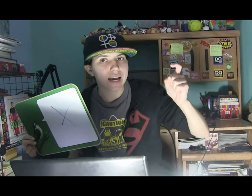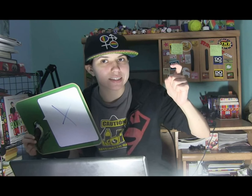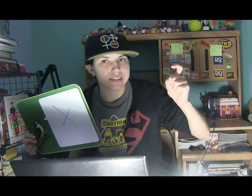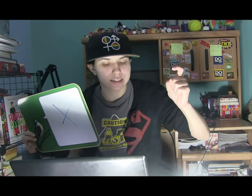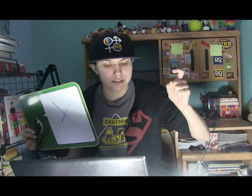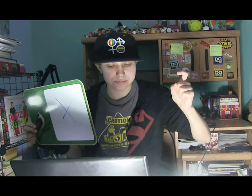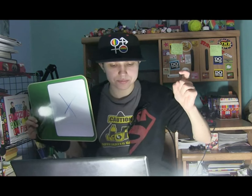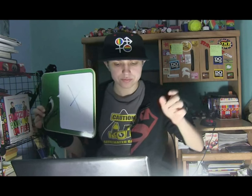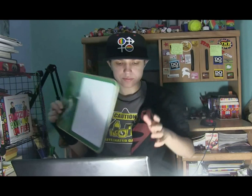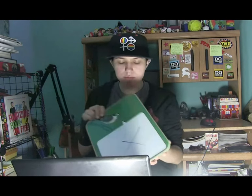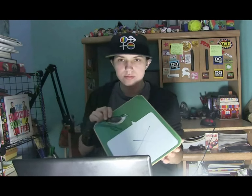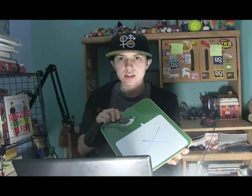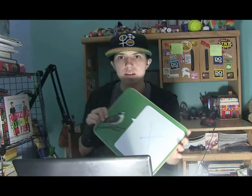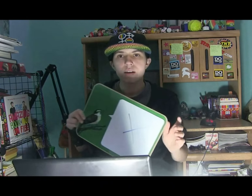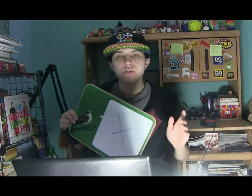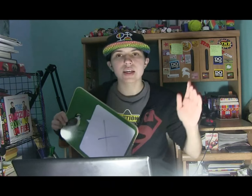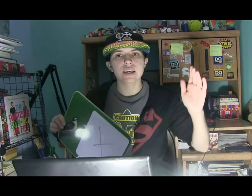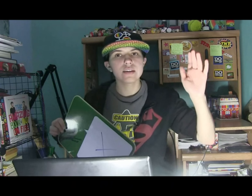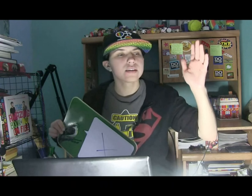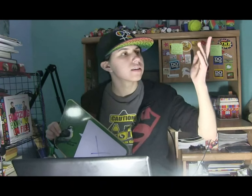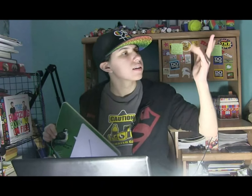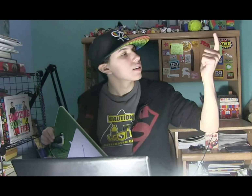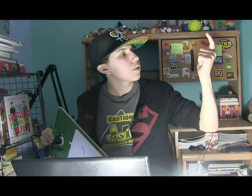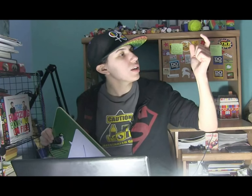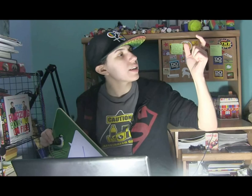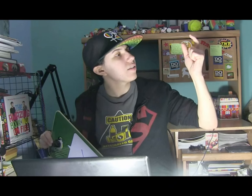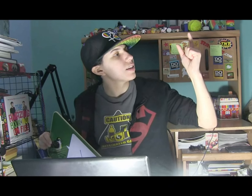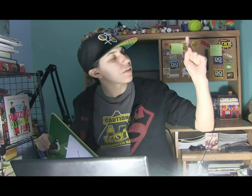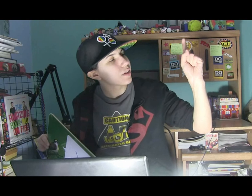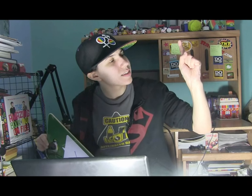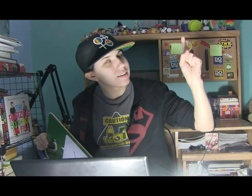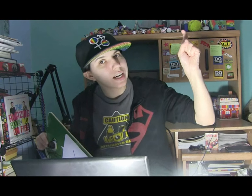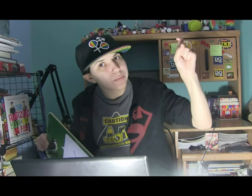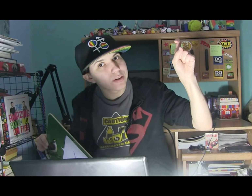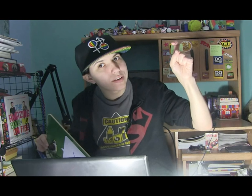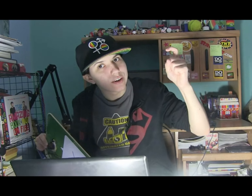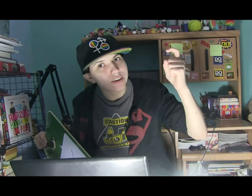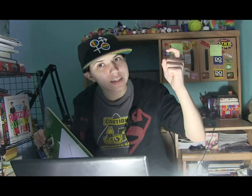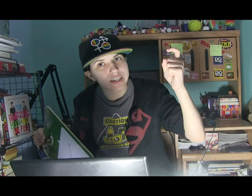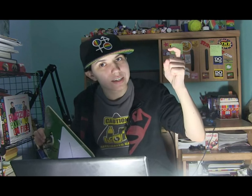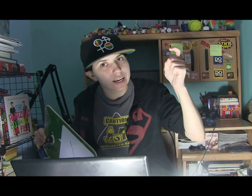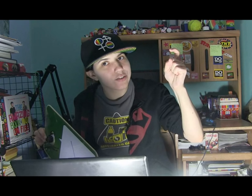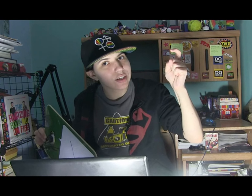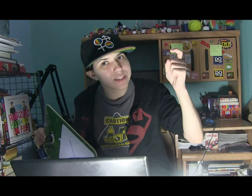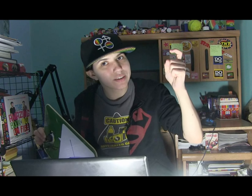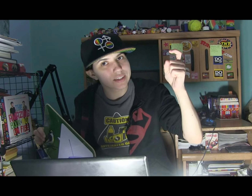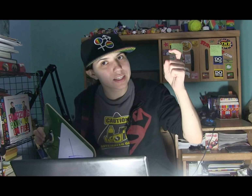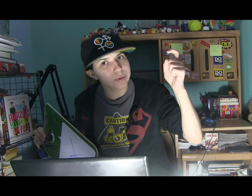X. So yet again, the three down, thumb is on top, hook, and you're going to be tilted a little bit, and that